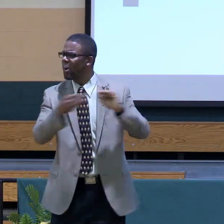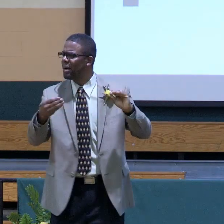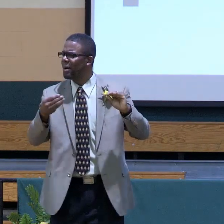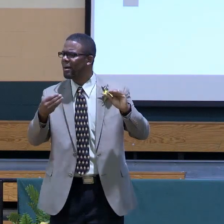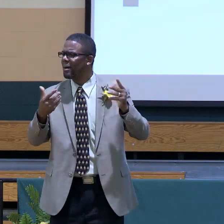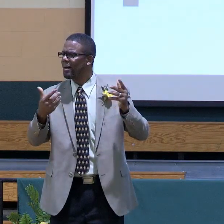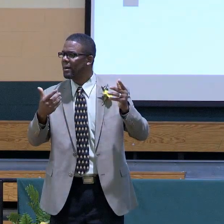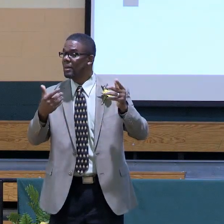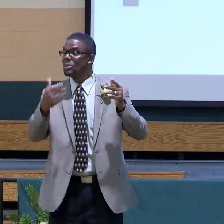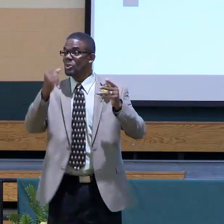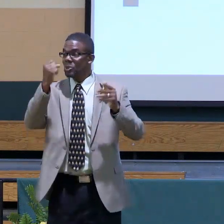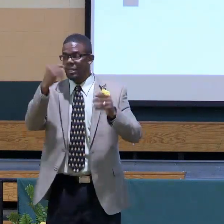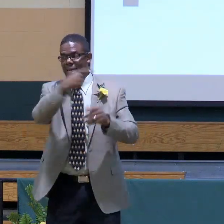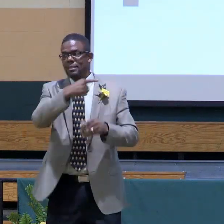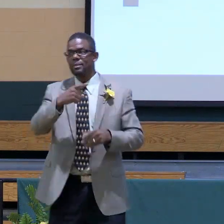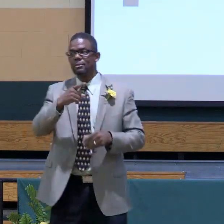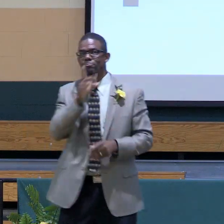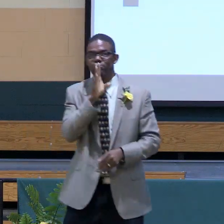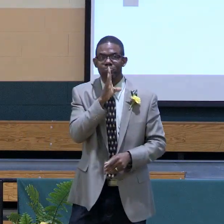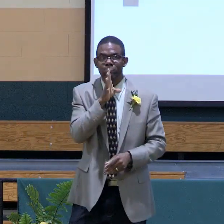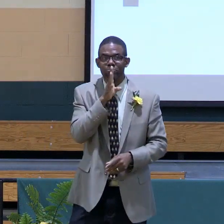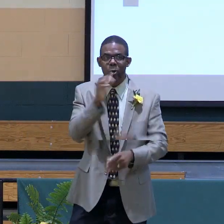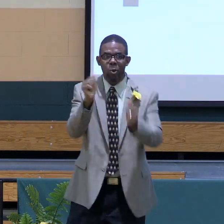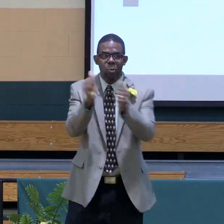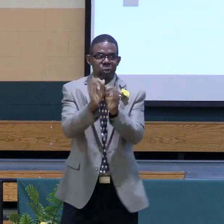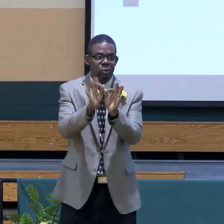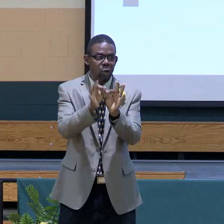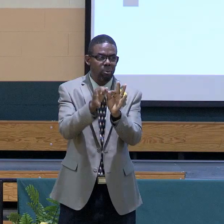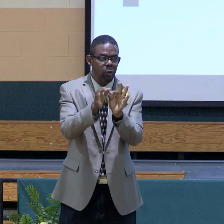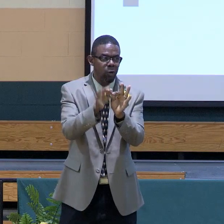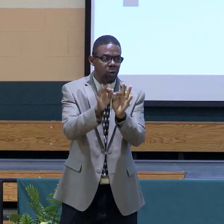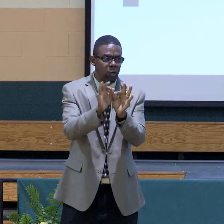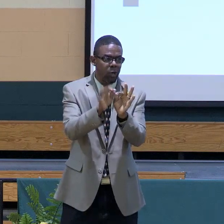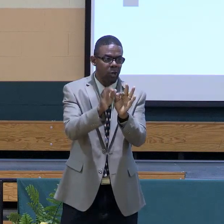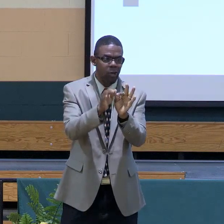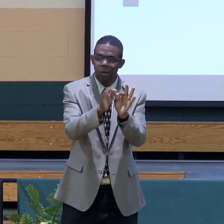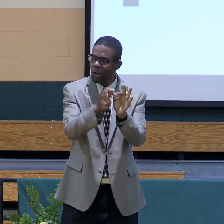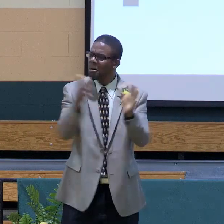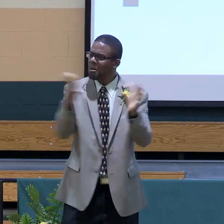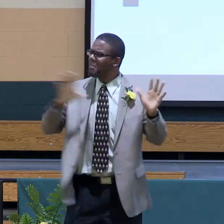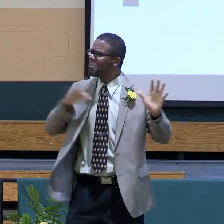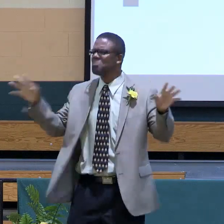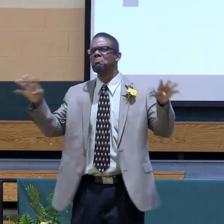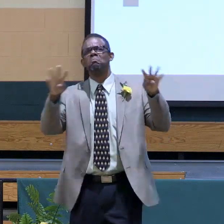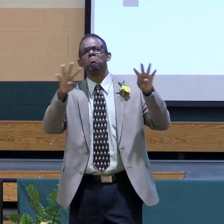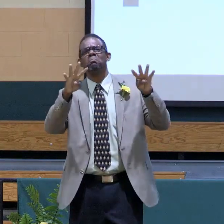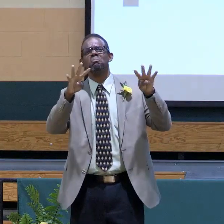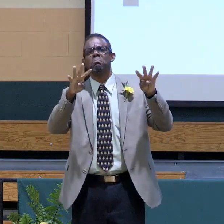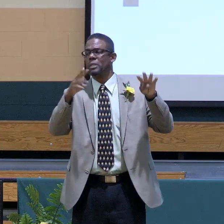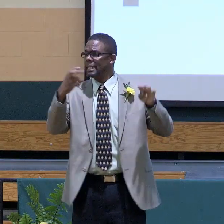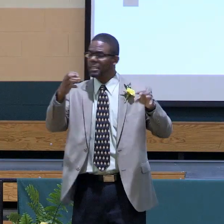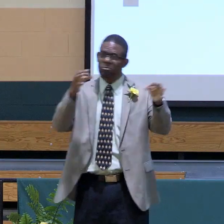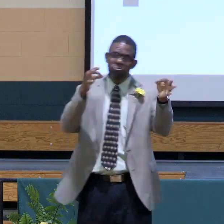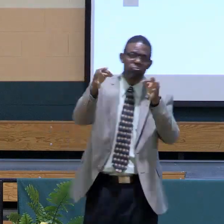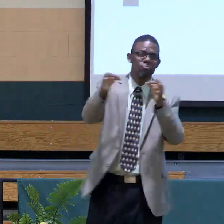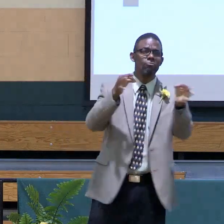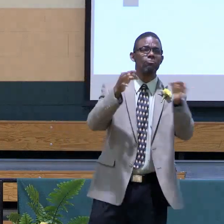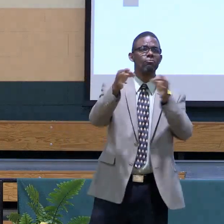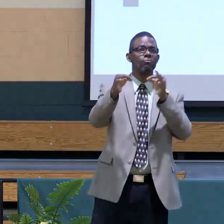Let's just listen to his story. So remember, he was up there on the platform speaking with an interpreter, and we watched the